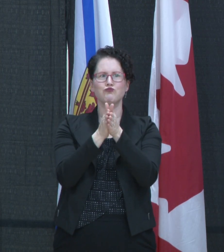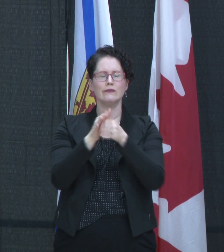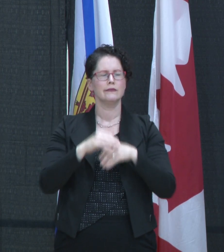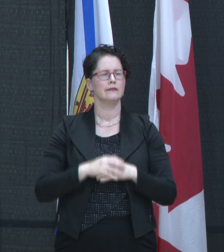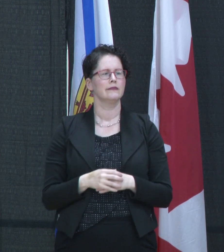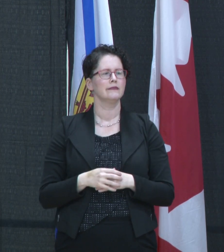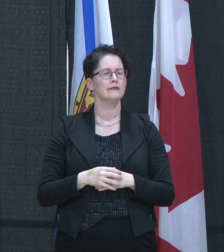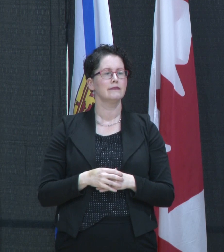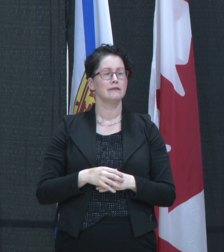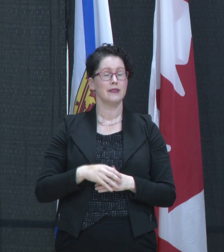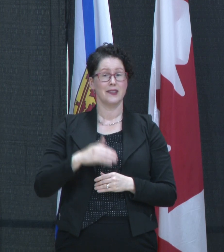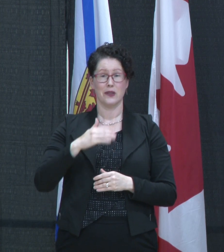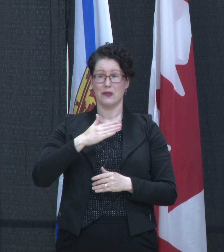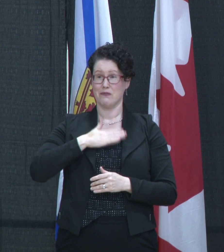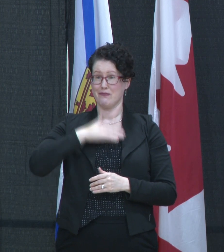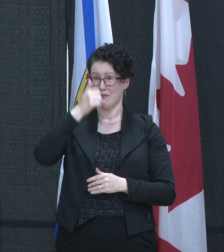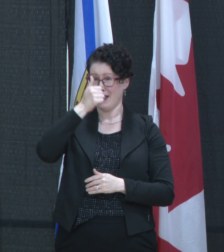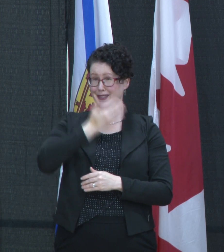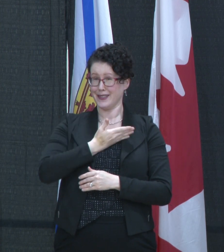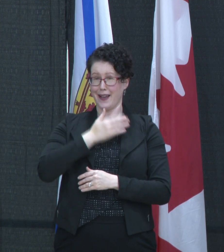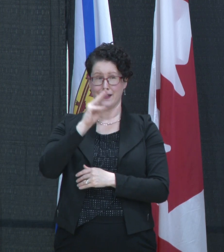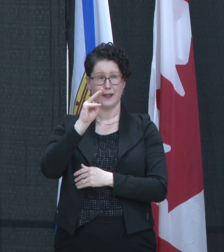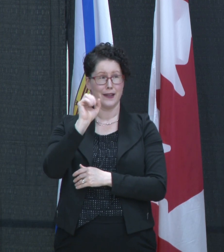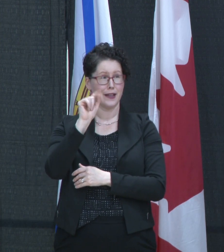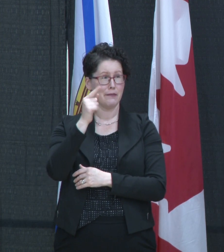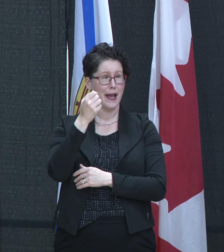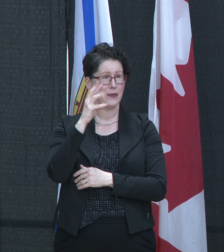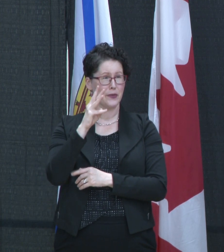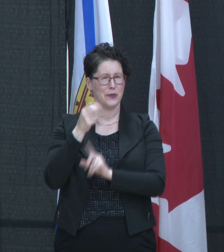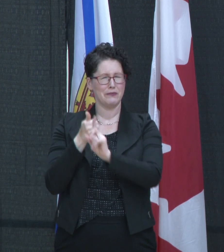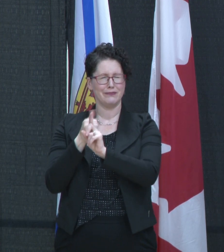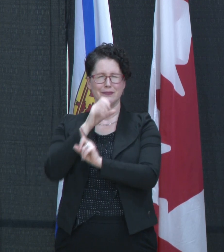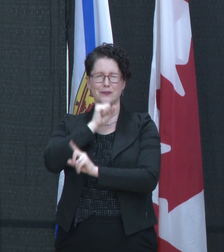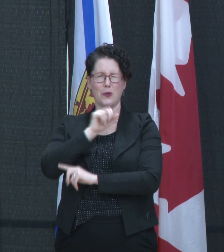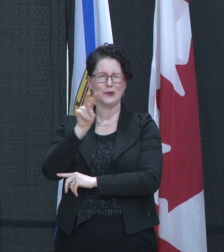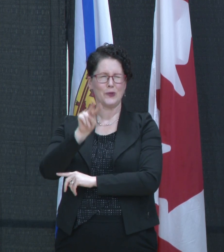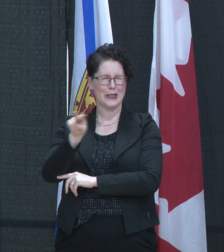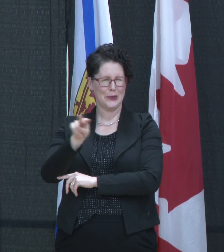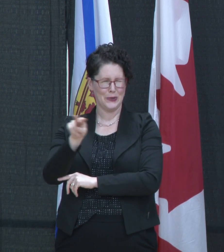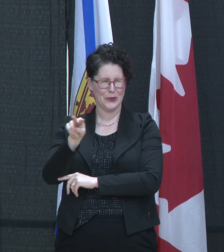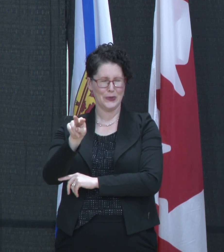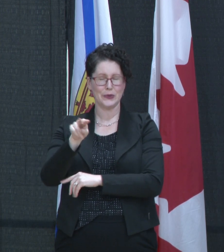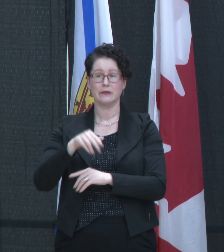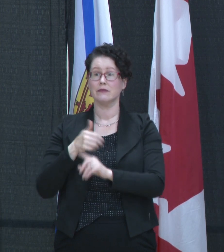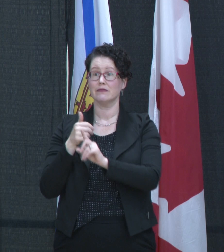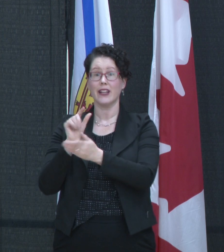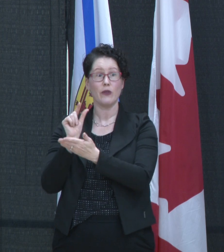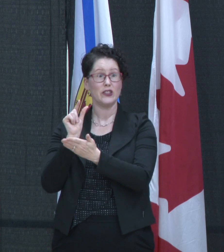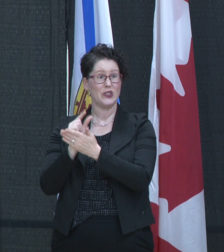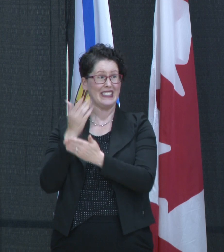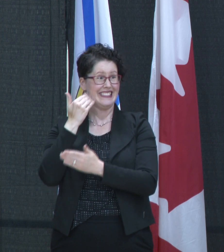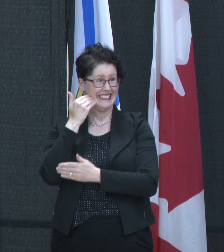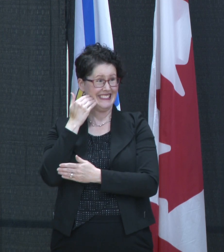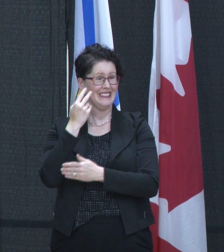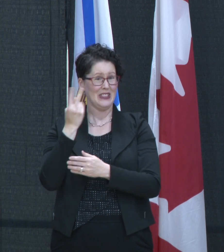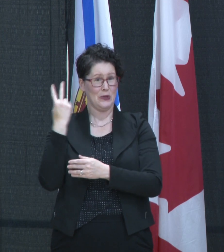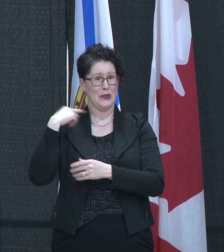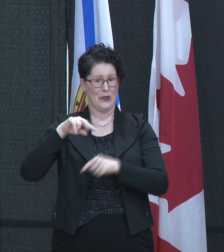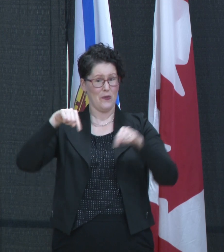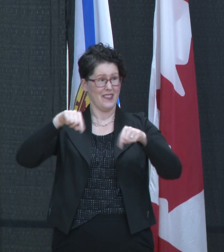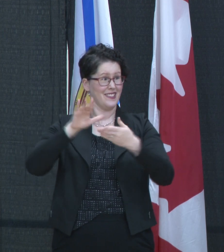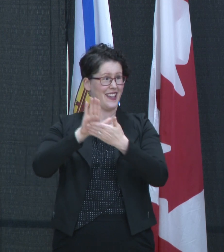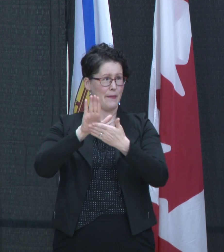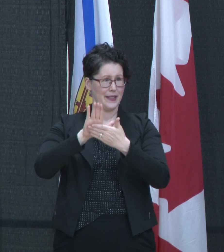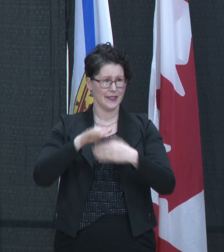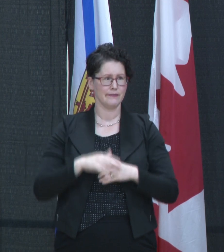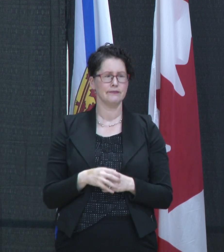my youngest son, Matthew, who's 22 years old, and he graduated from this very campus a couple of years ago. So based on that